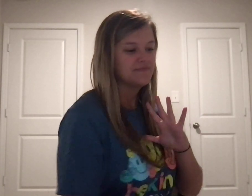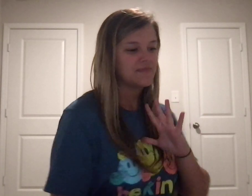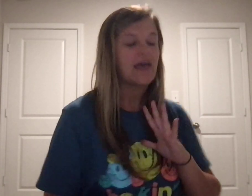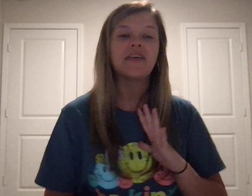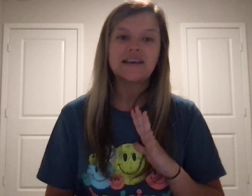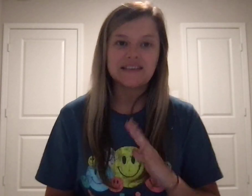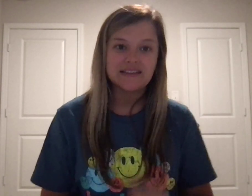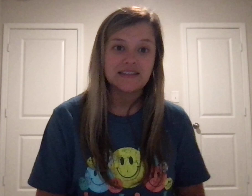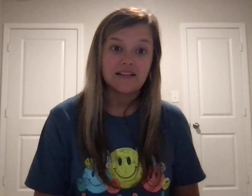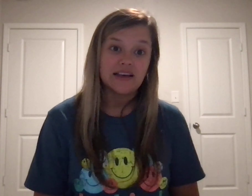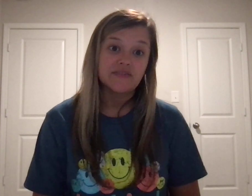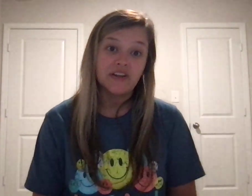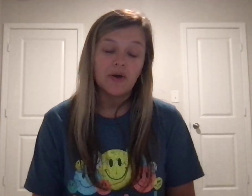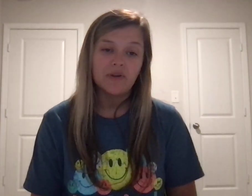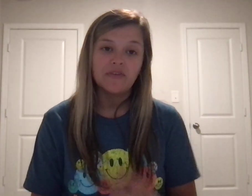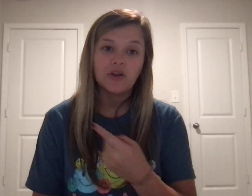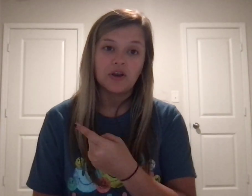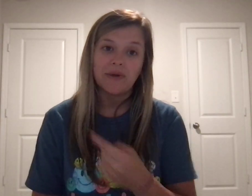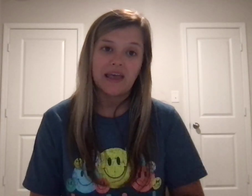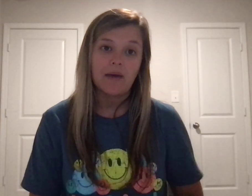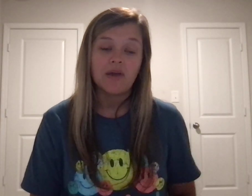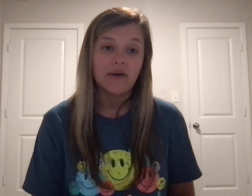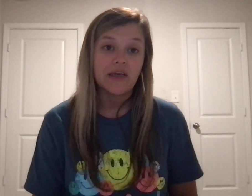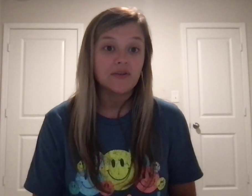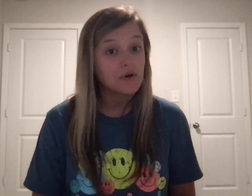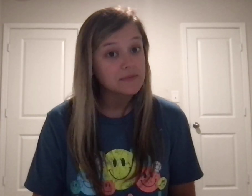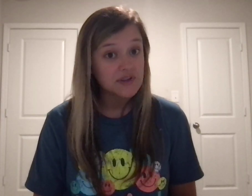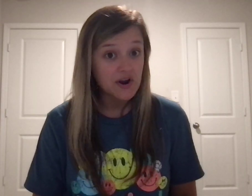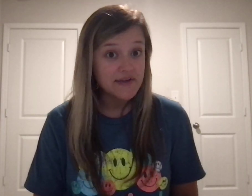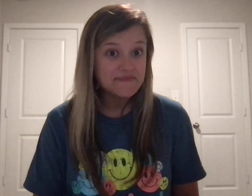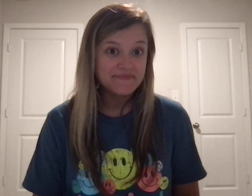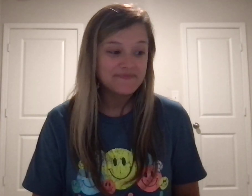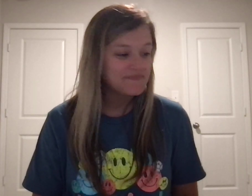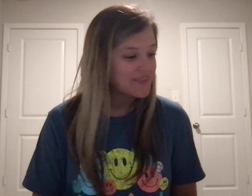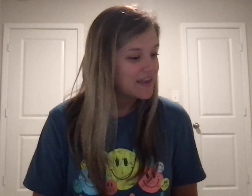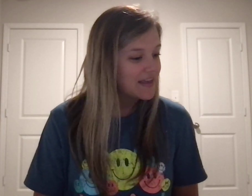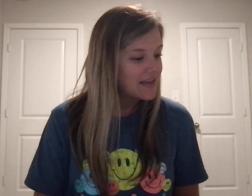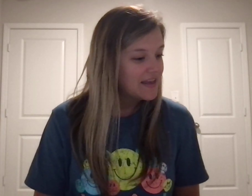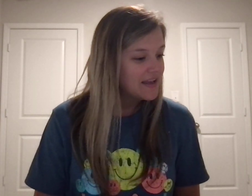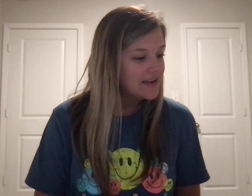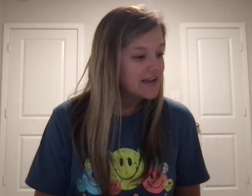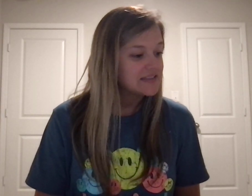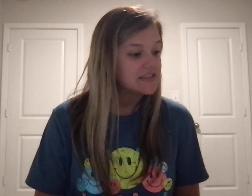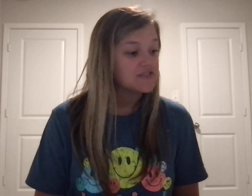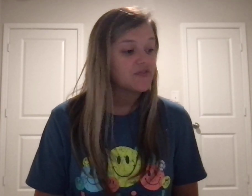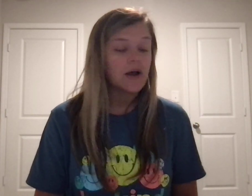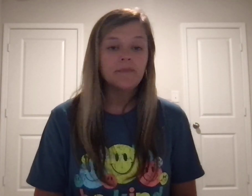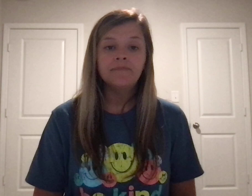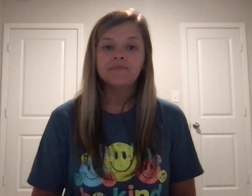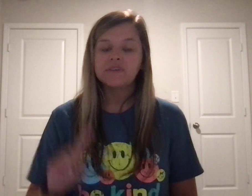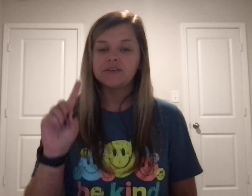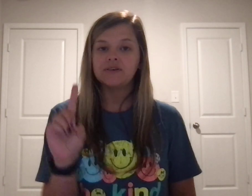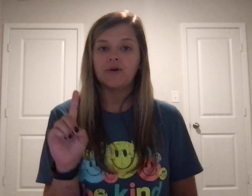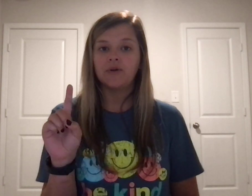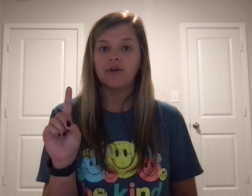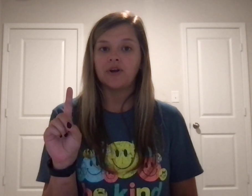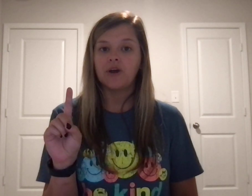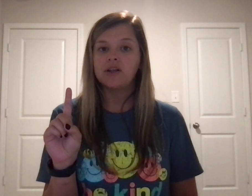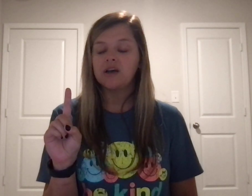I think I said this in the last video, but if you can hear my cat meowing at the door, I'm sorry. Next is from. So your non-dominant